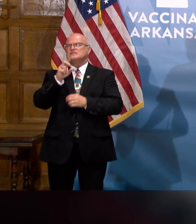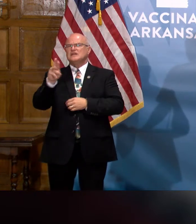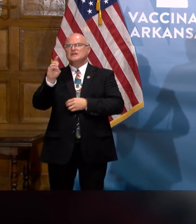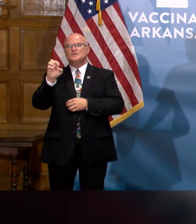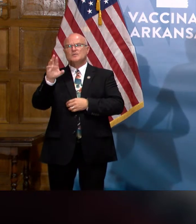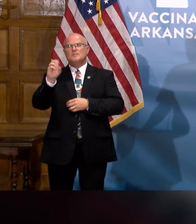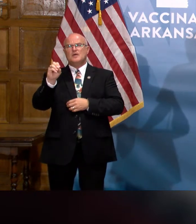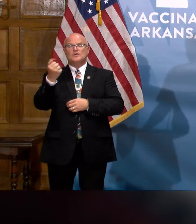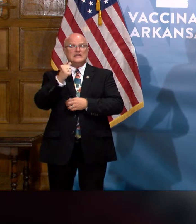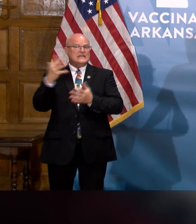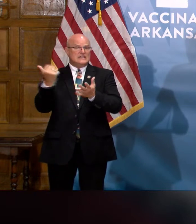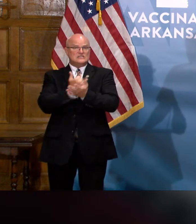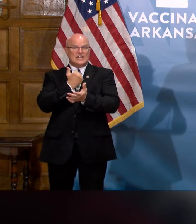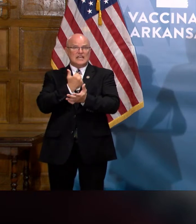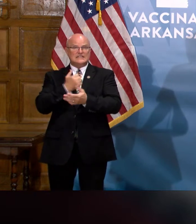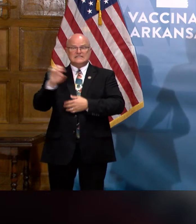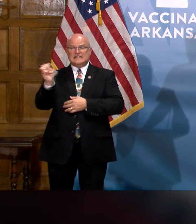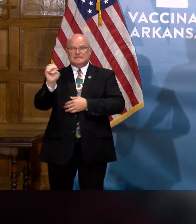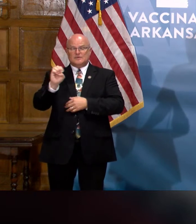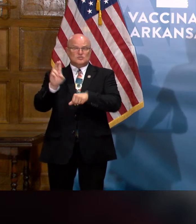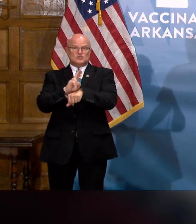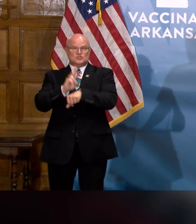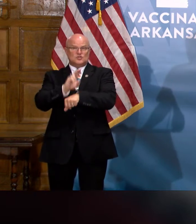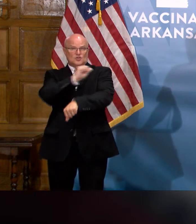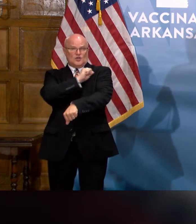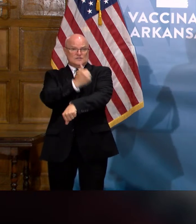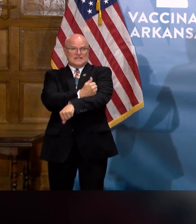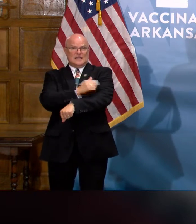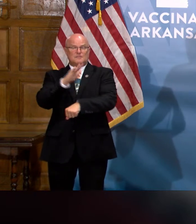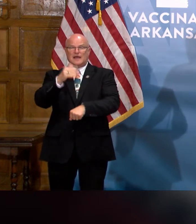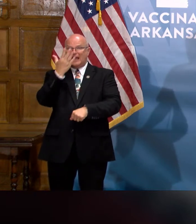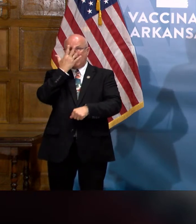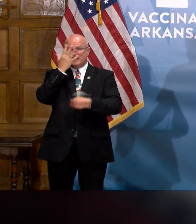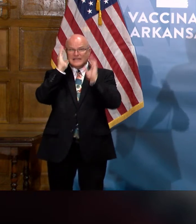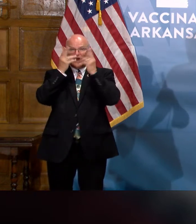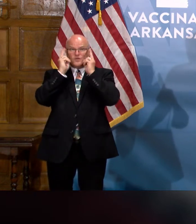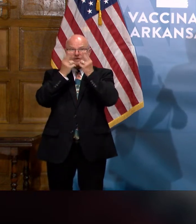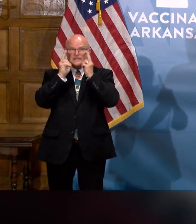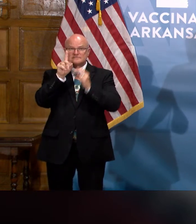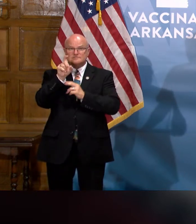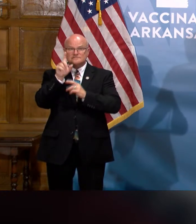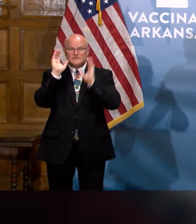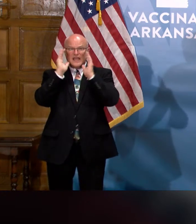Romero, any chance of getting emergency use authorization by Halloween?